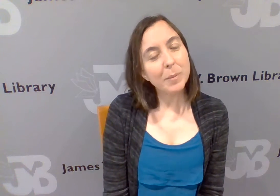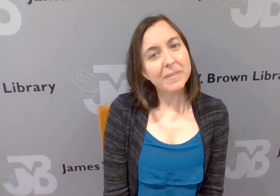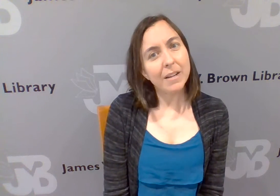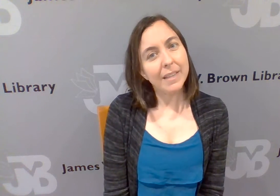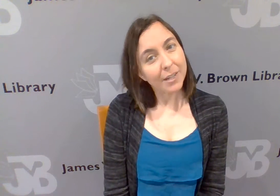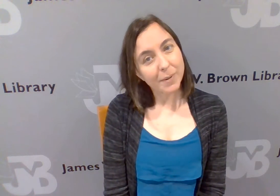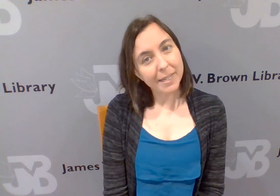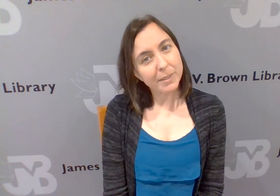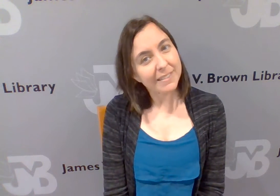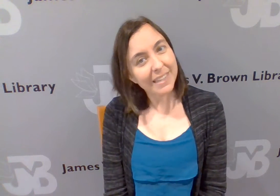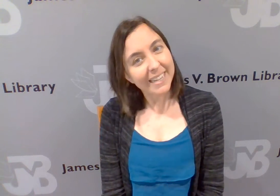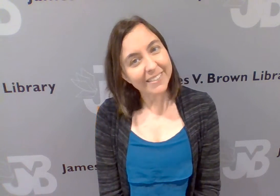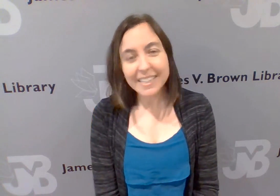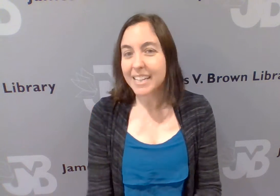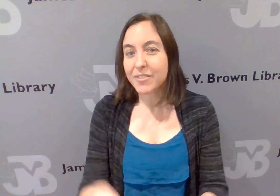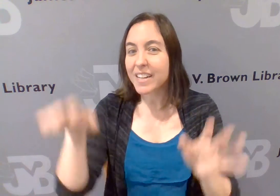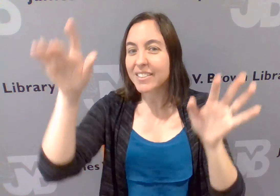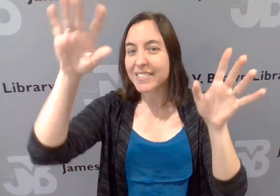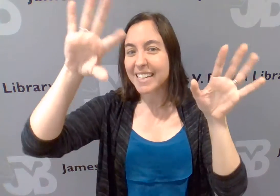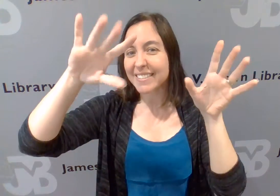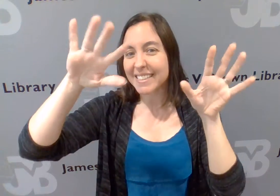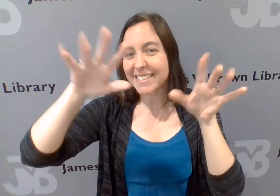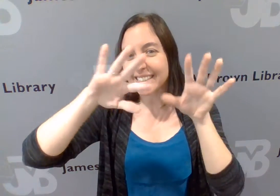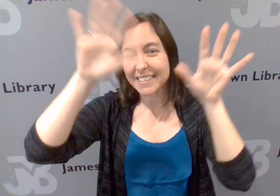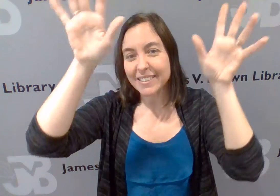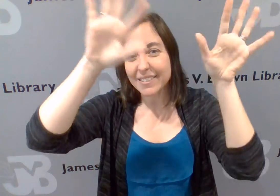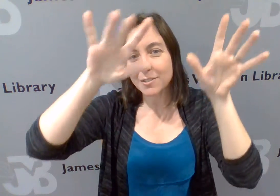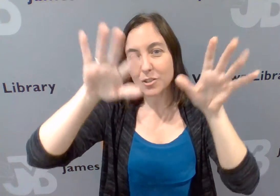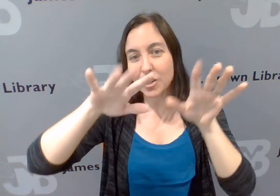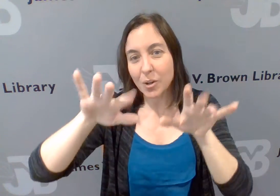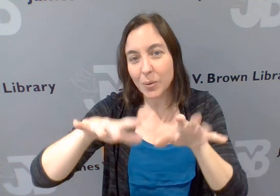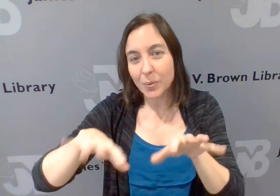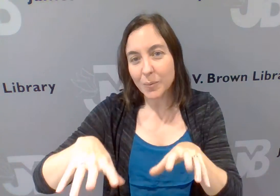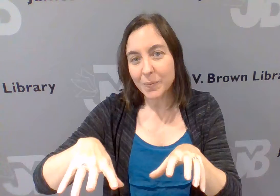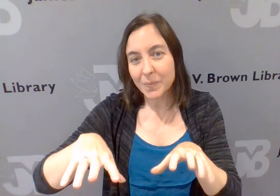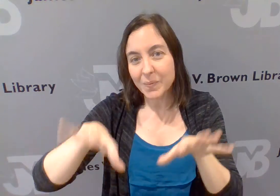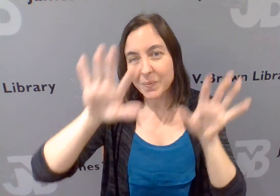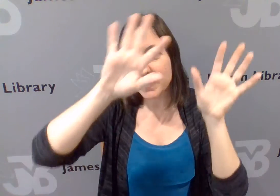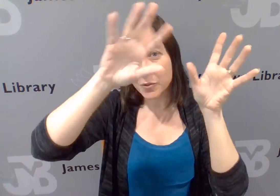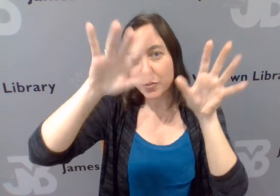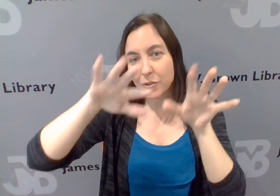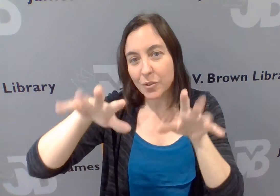comes down like rain, but it's lighter. kind of flutters down, doesn't it? Snow. Snow.